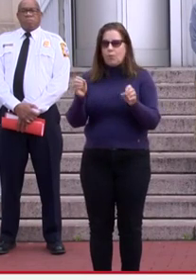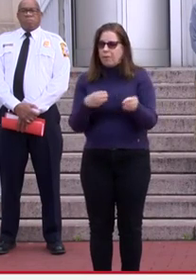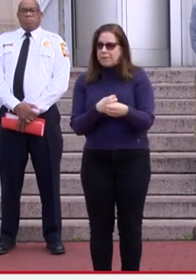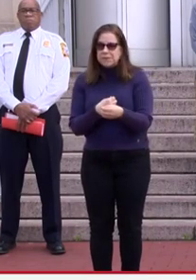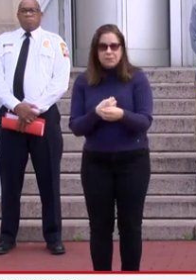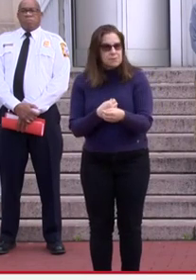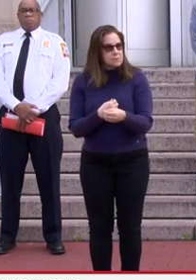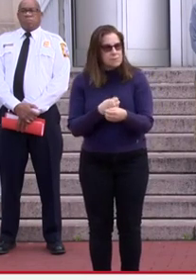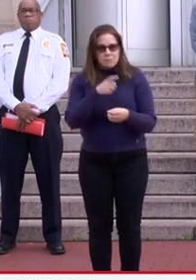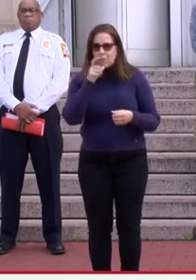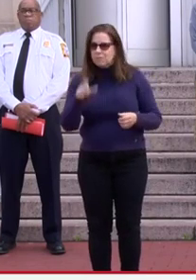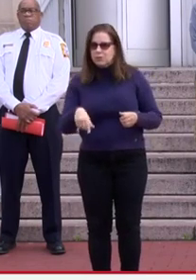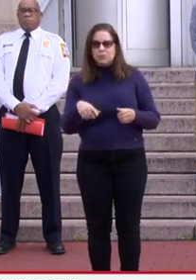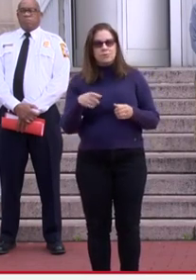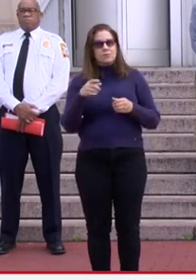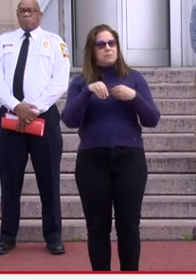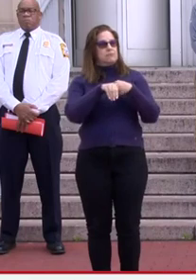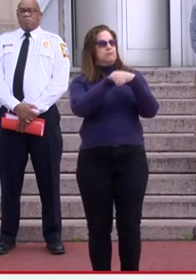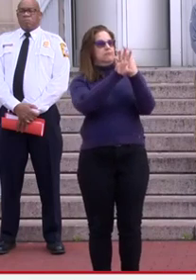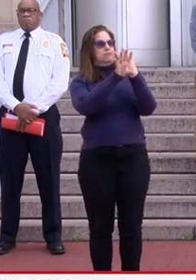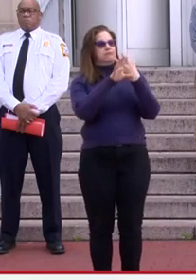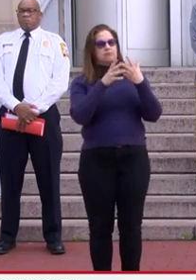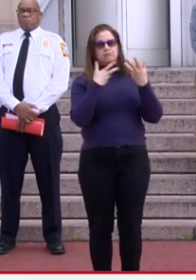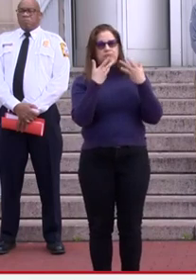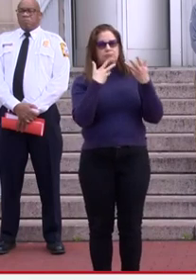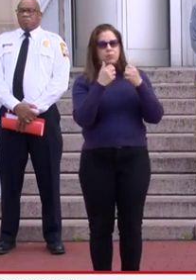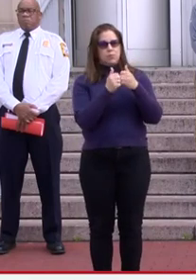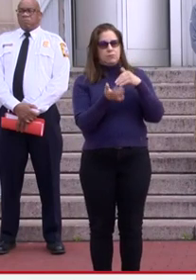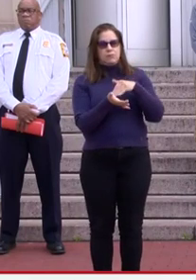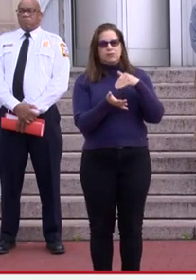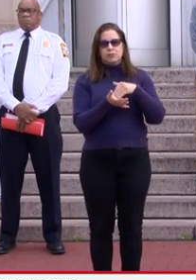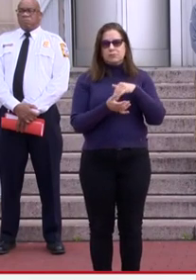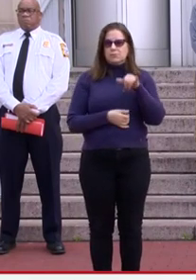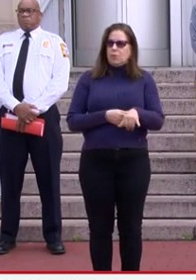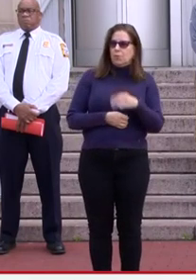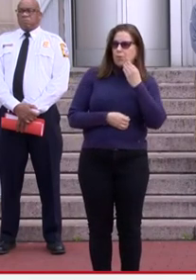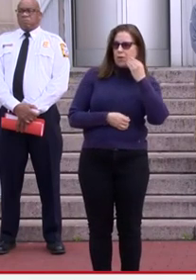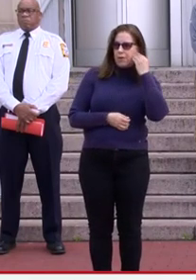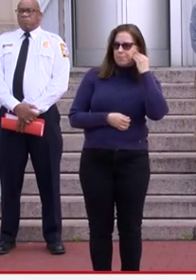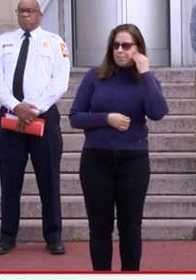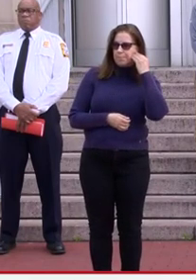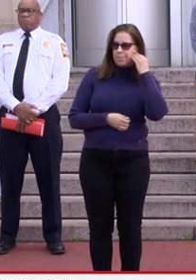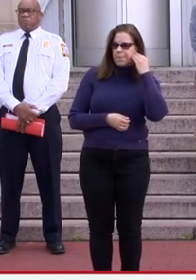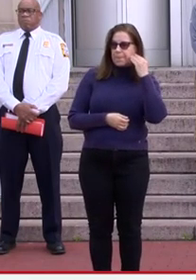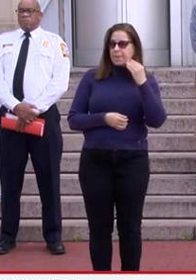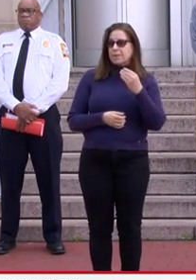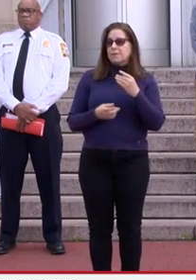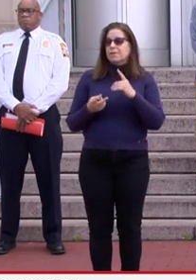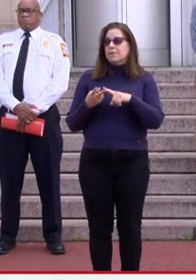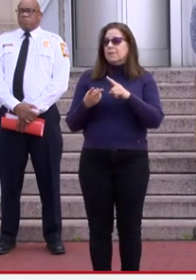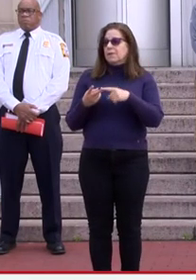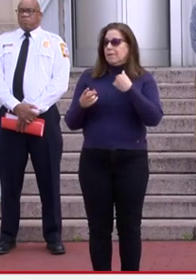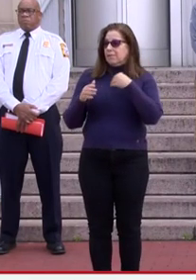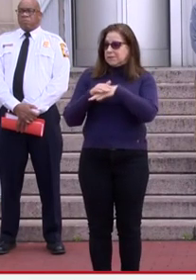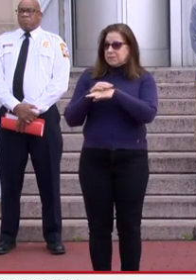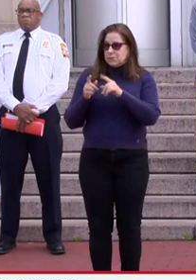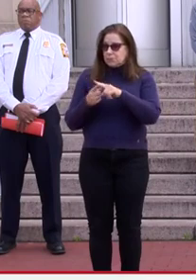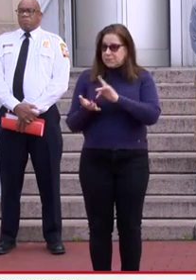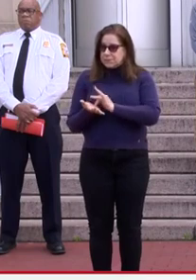services that they need. There have also been decisions made around access to medications, so that individuals will have the